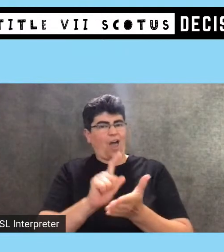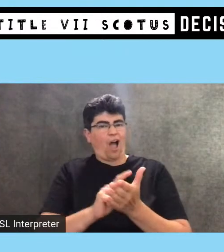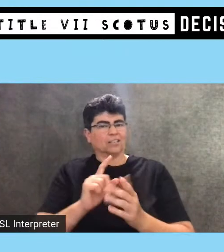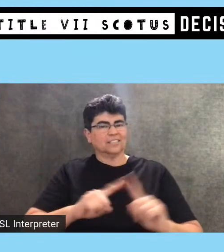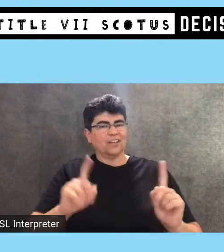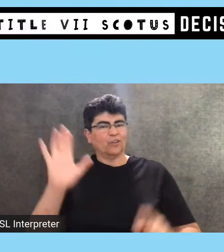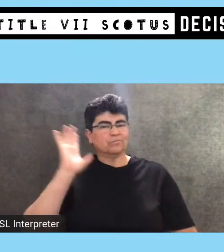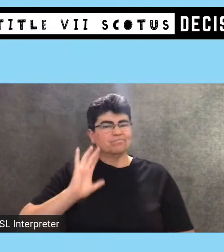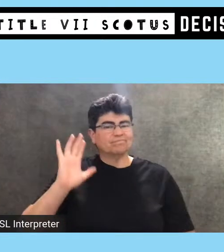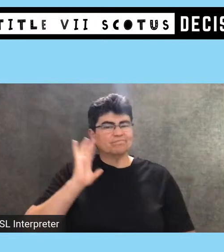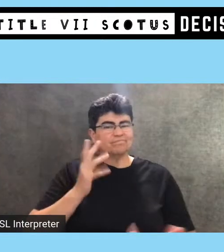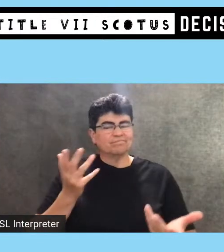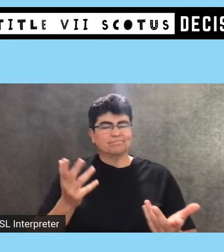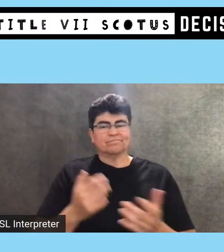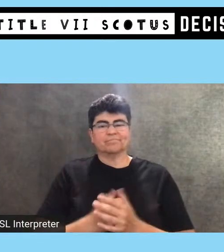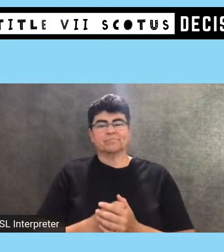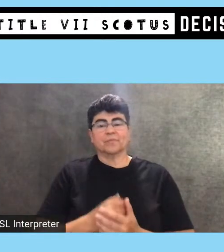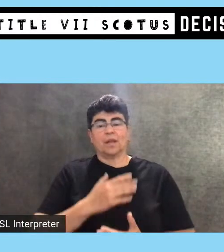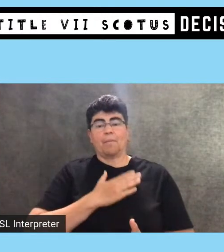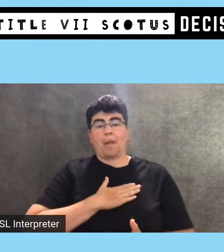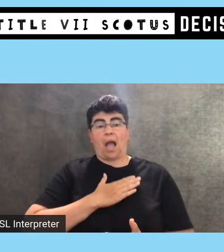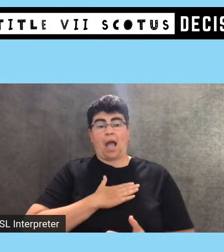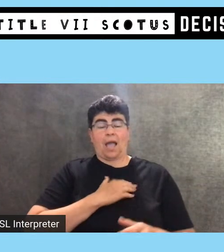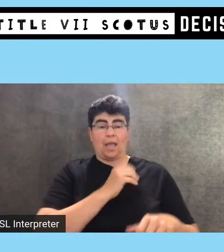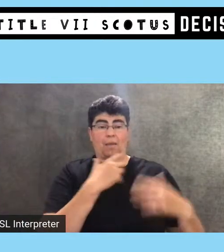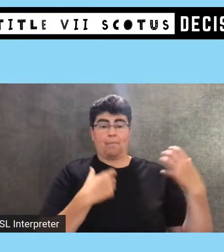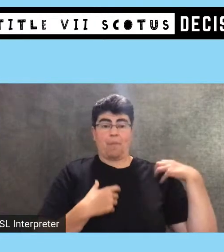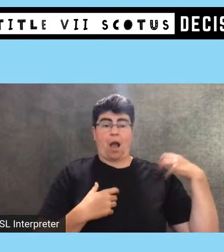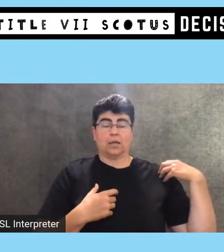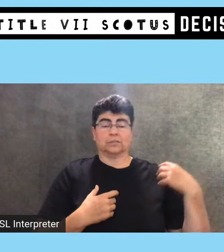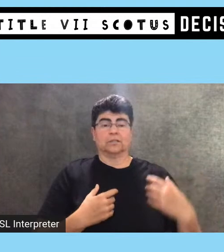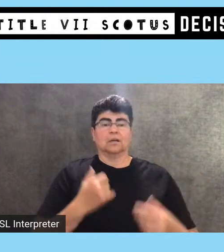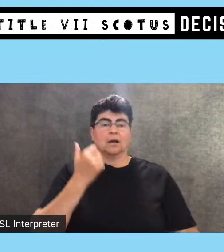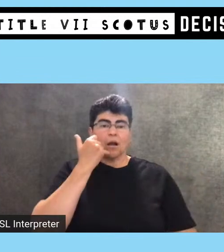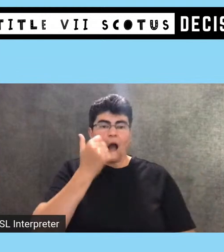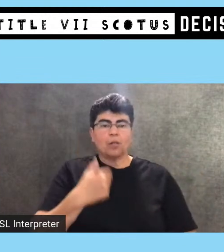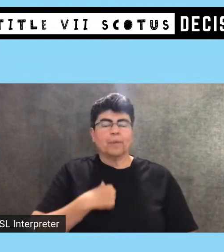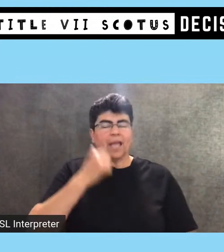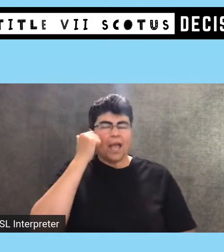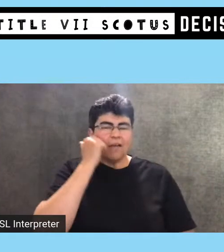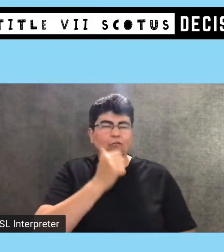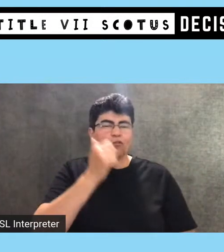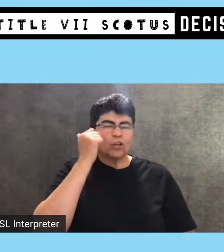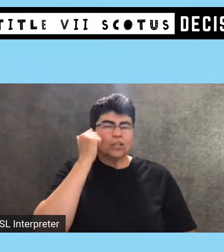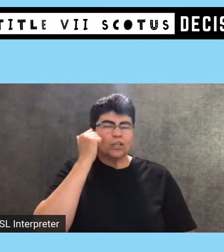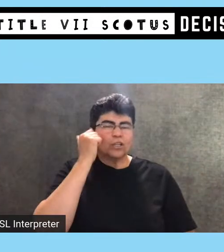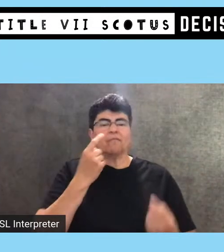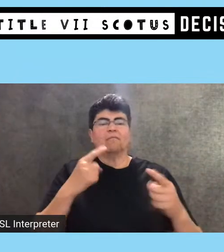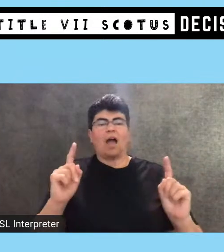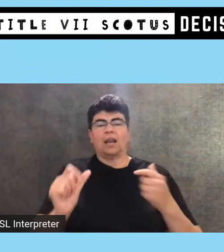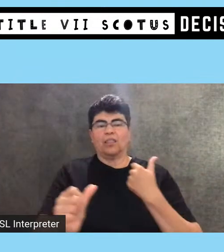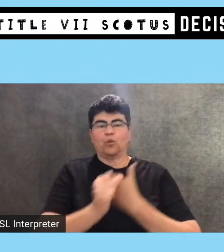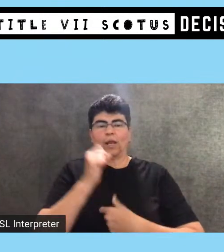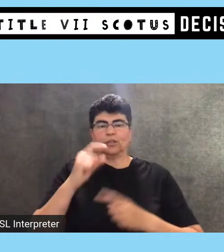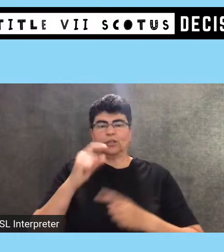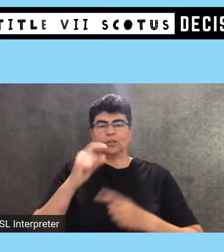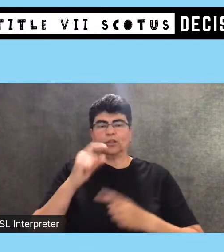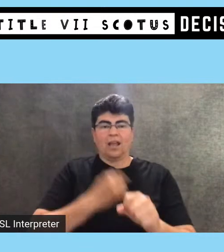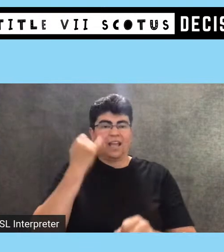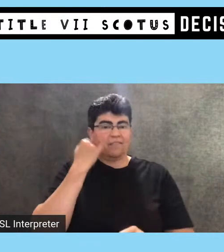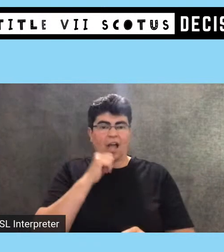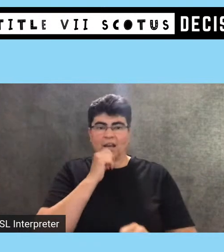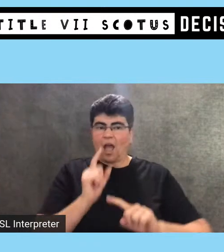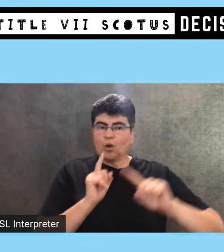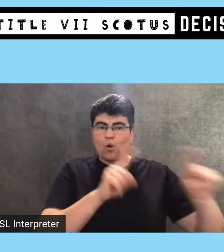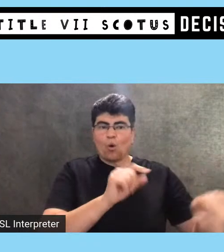then. My employer called me day after day and finally threatened to fire me if I didn't go into work